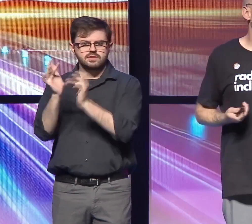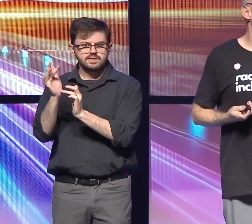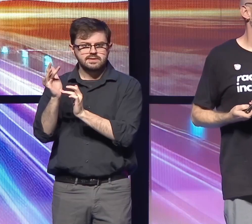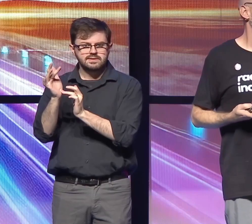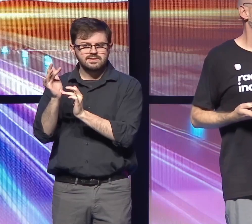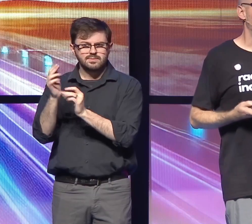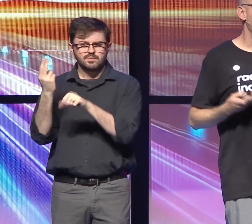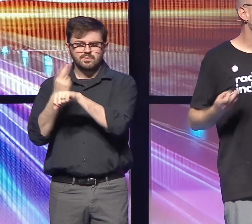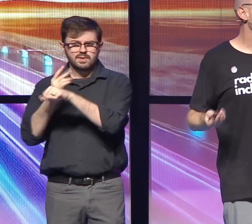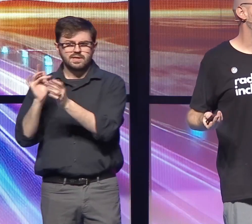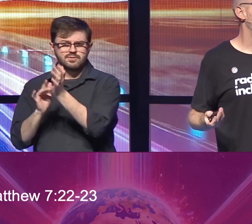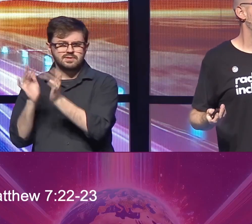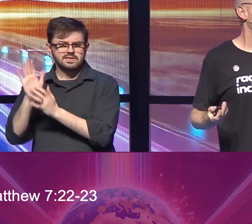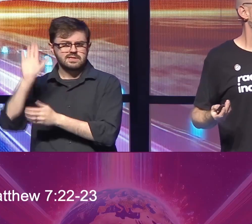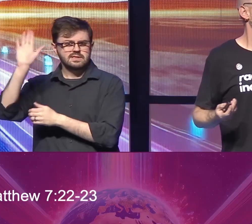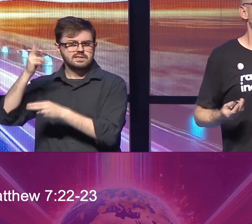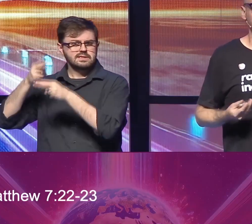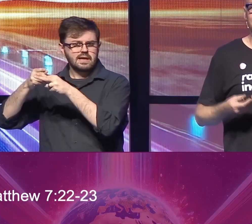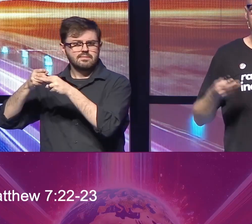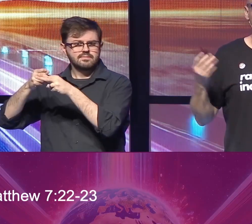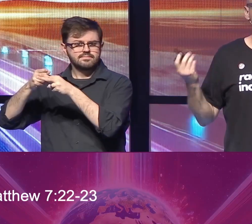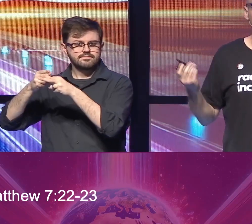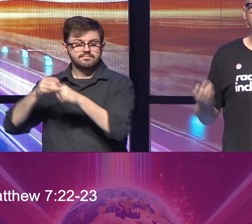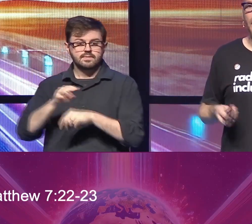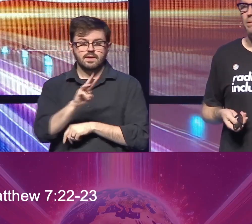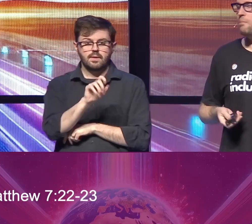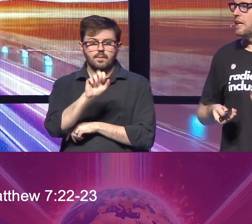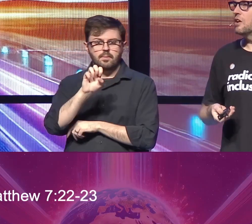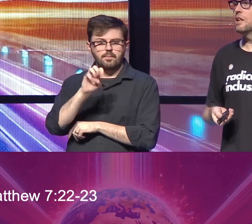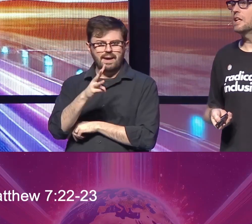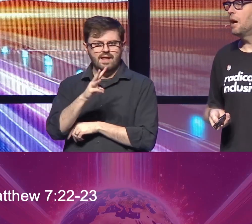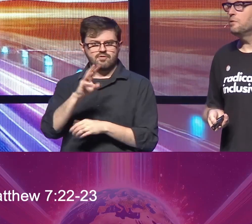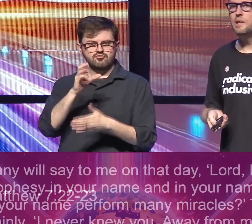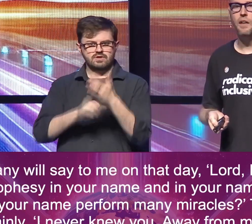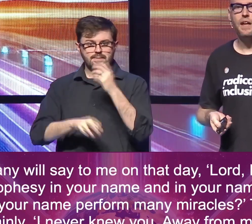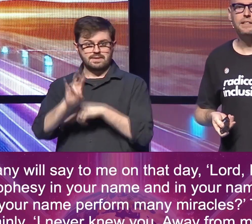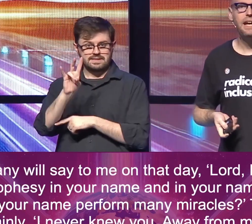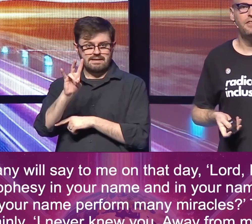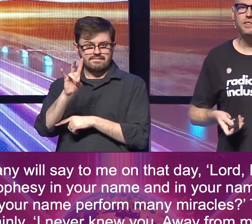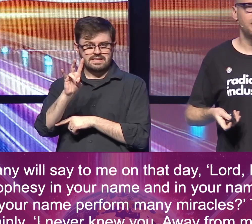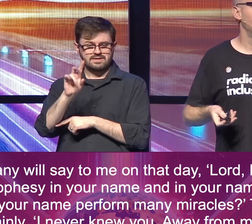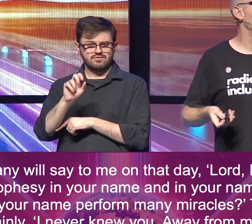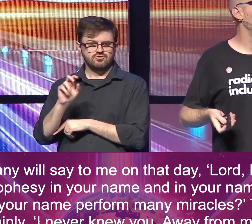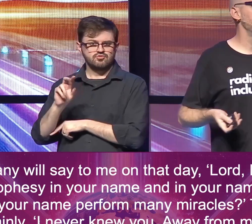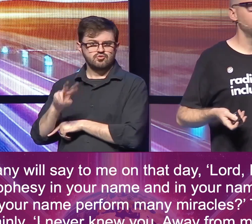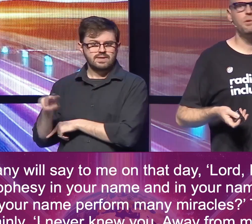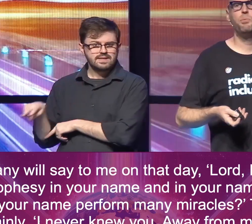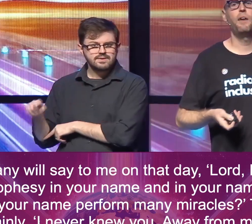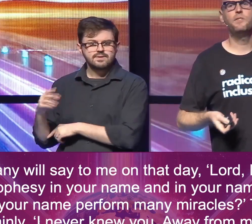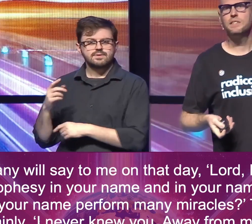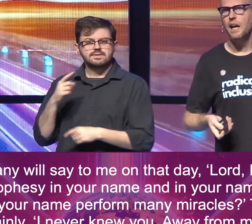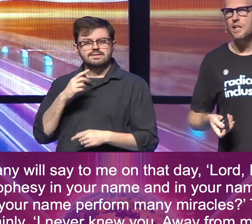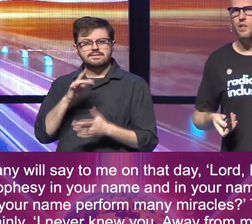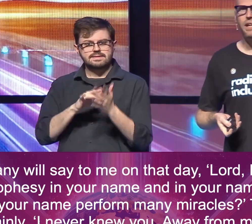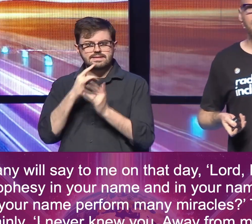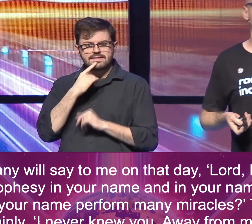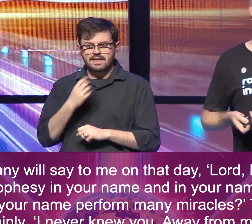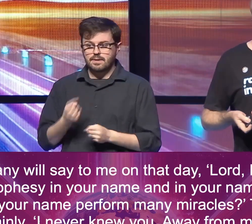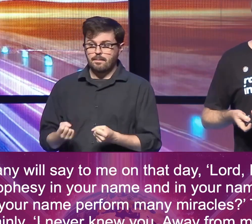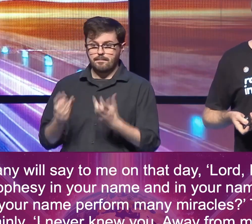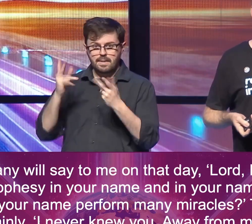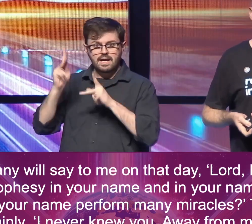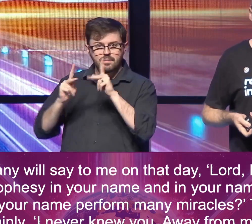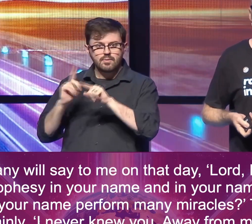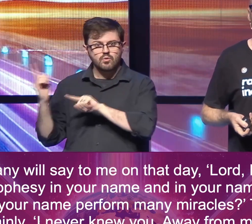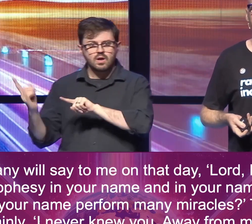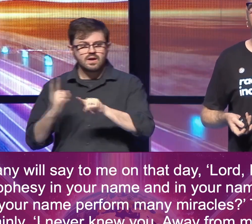Matthew 7:22. Jesus said this was going to happen. Many are going to come to me on that day and they'll say, Lord, Lord, didn't we prophesy in your name and in your